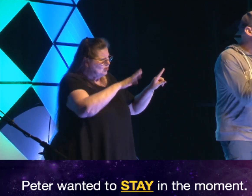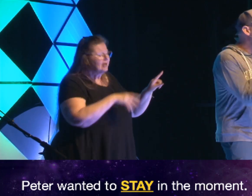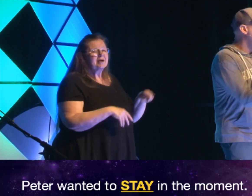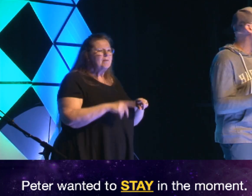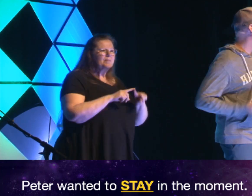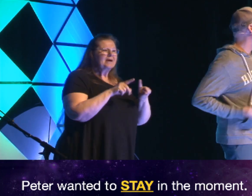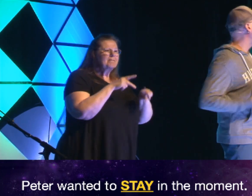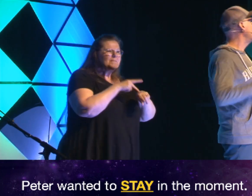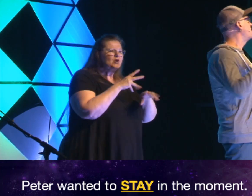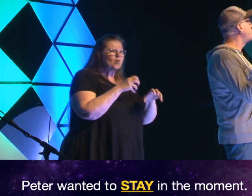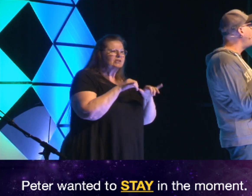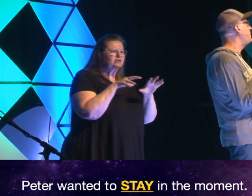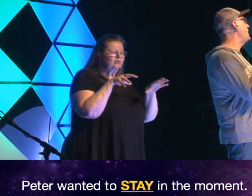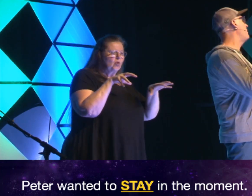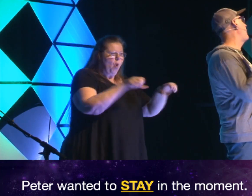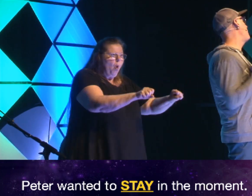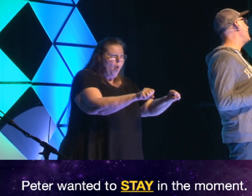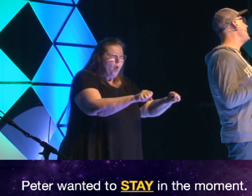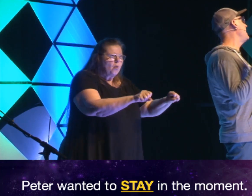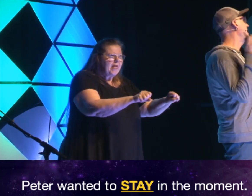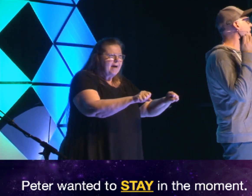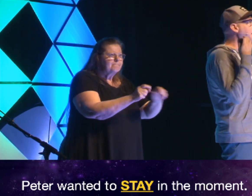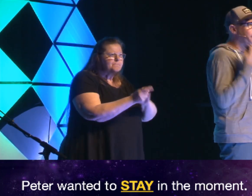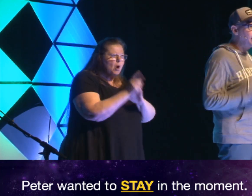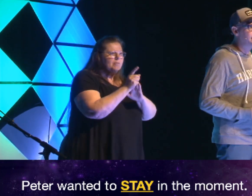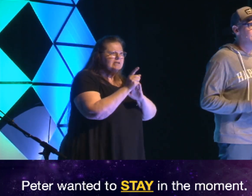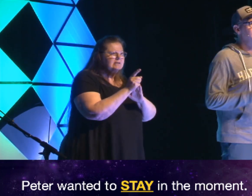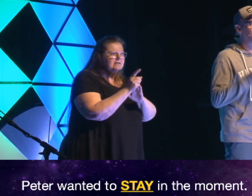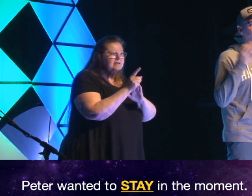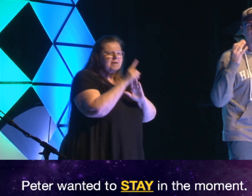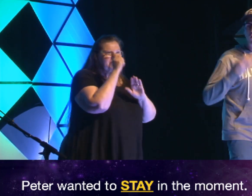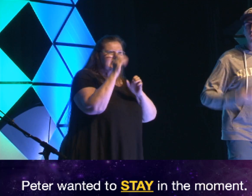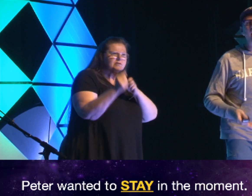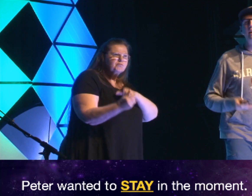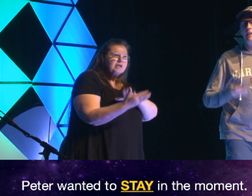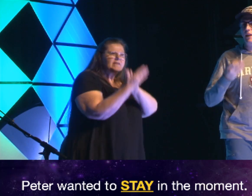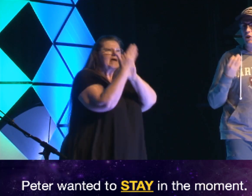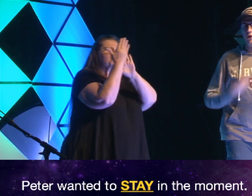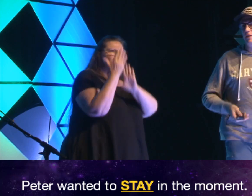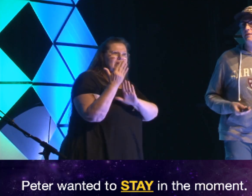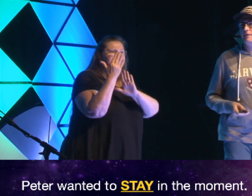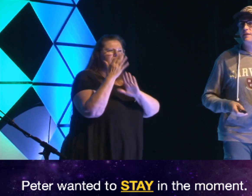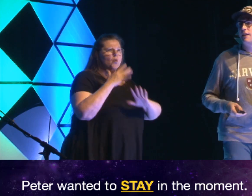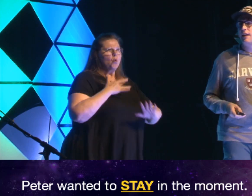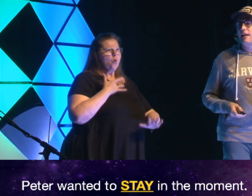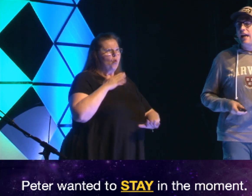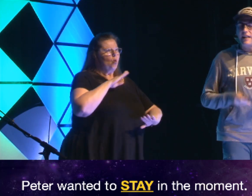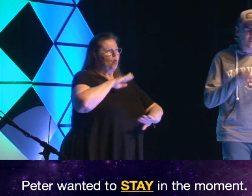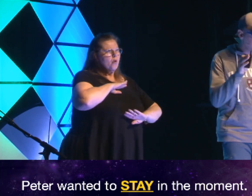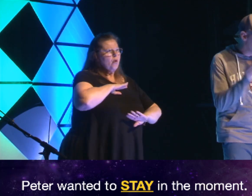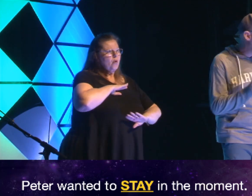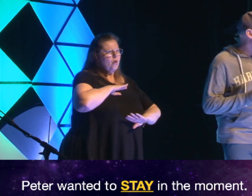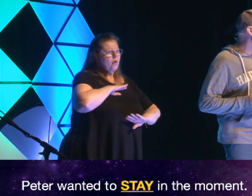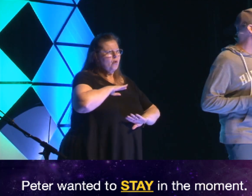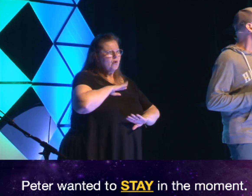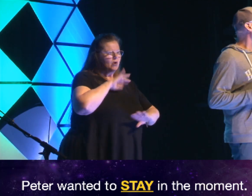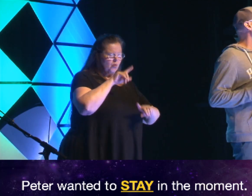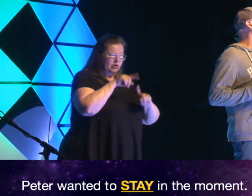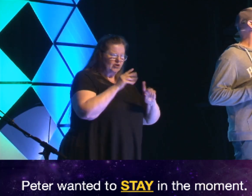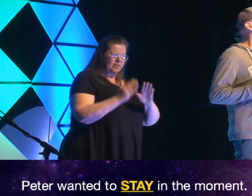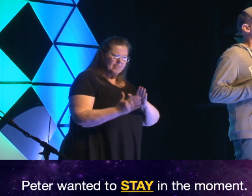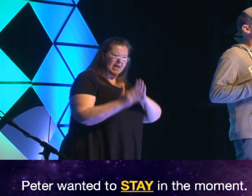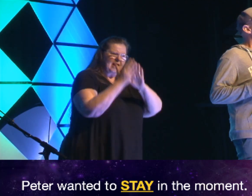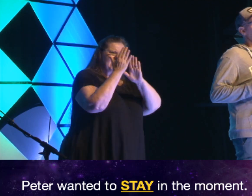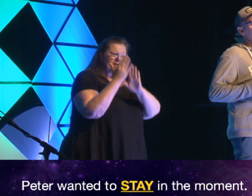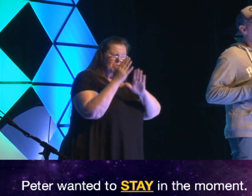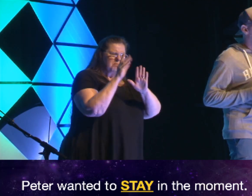to stay in the moment because there's something about being in that presence that felt right and good. And as they're in that moment, as